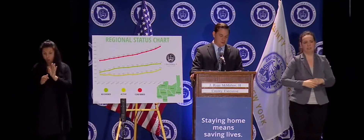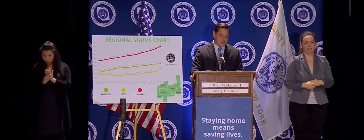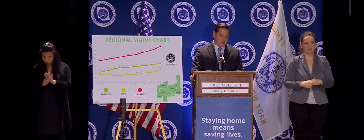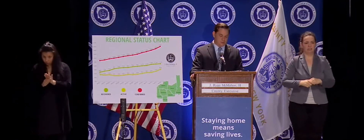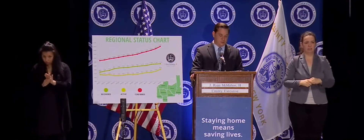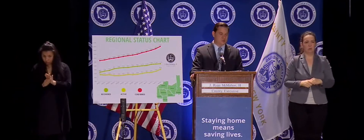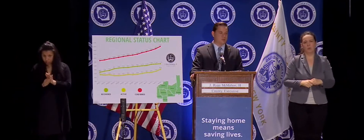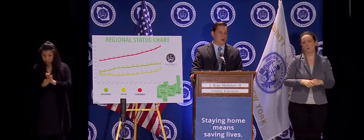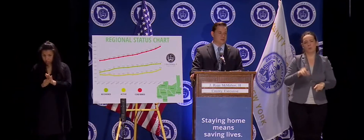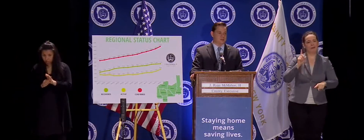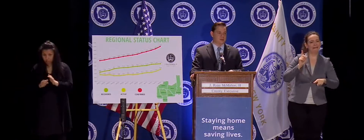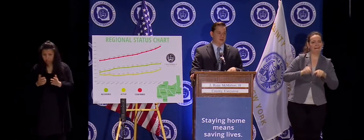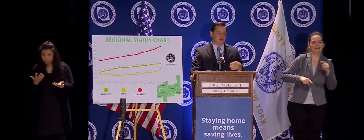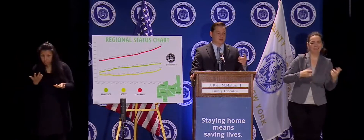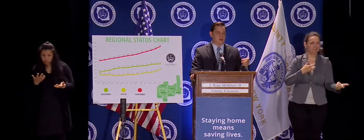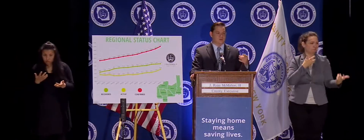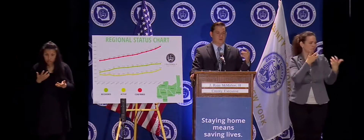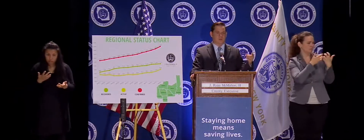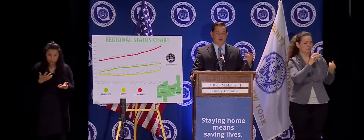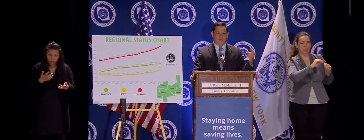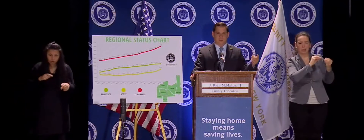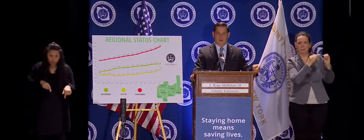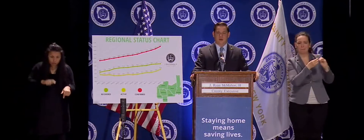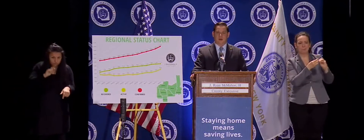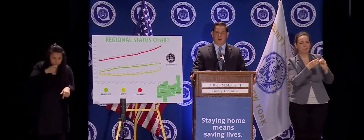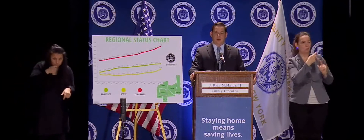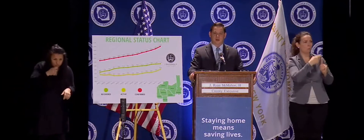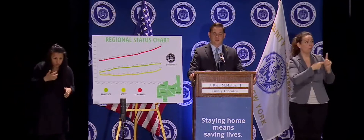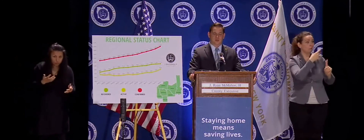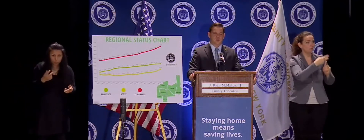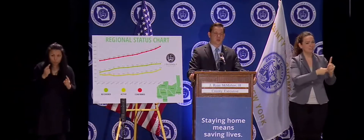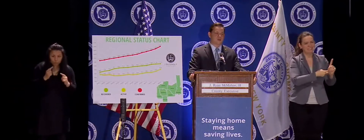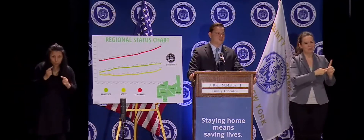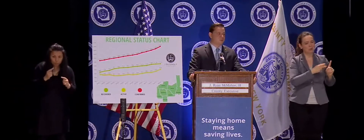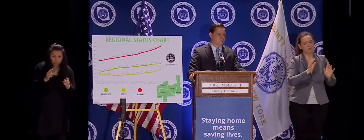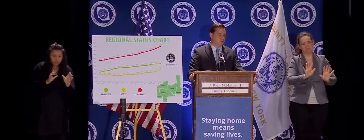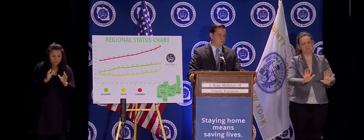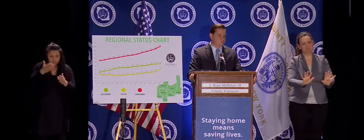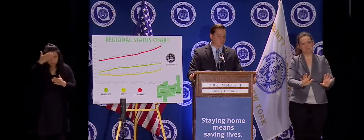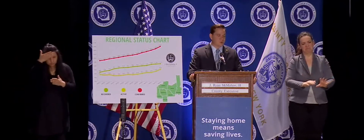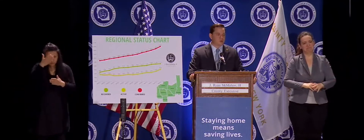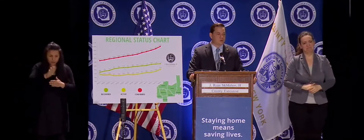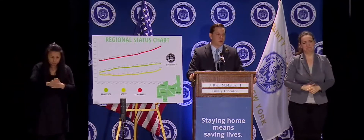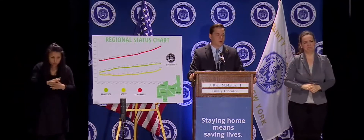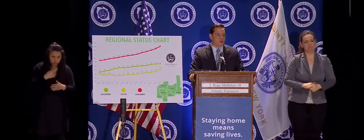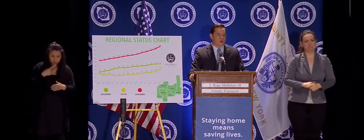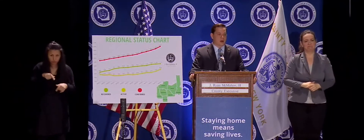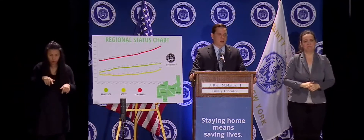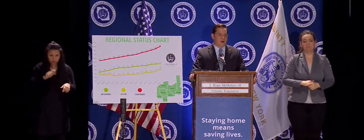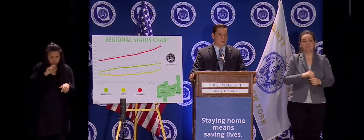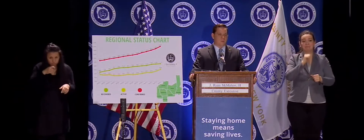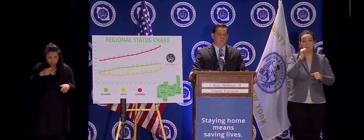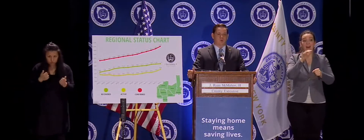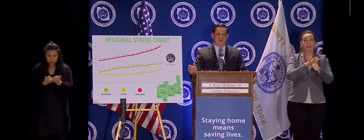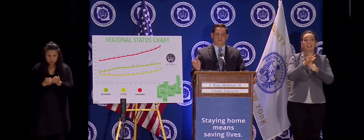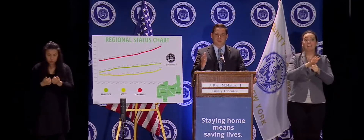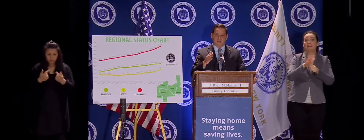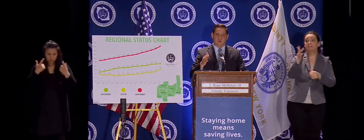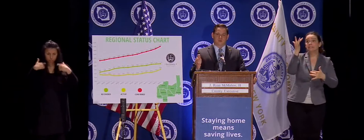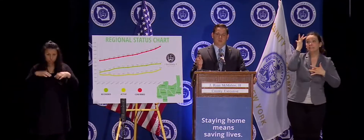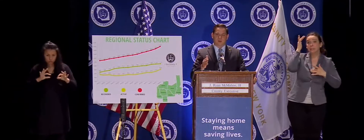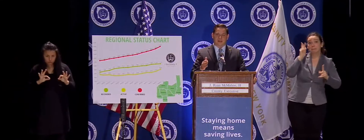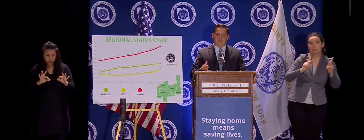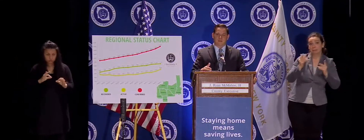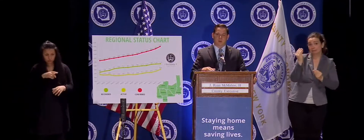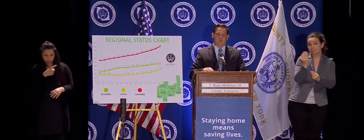governor's number through 2 months, let alone for 1 month, because there just weren't enough sick people. So most upstate